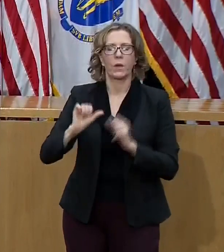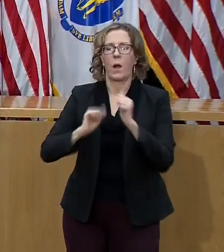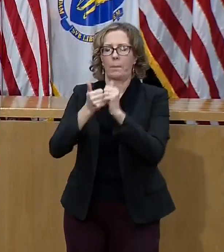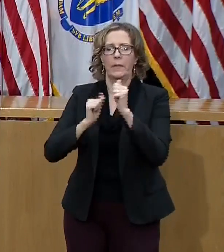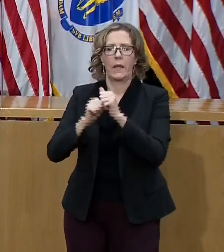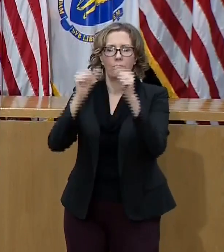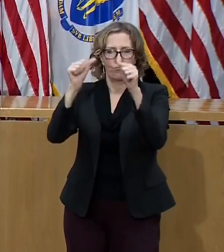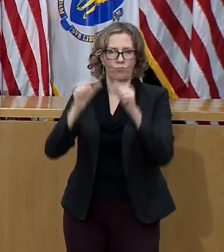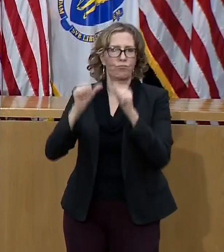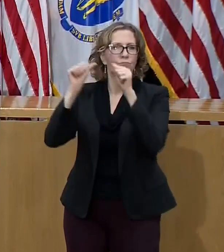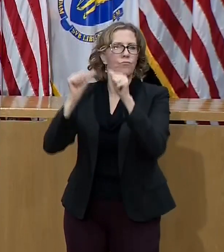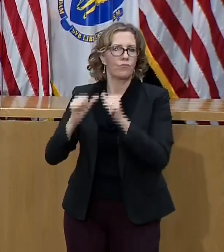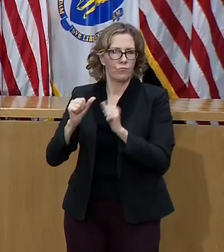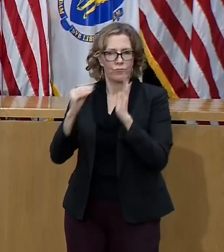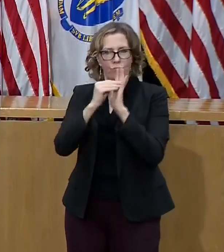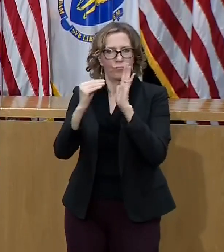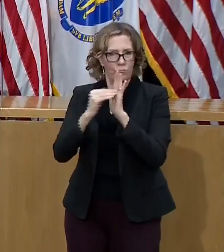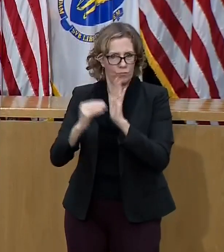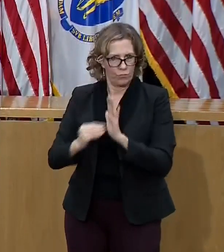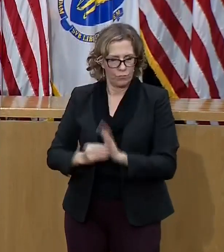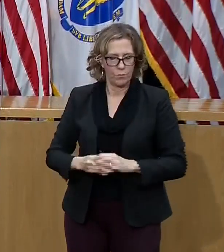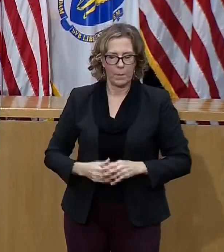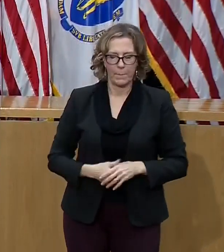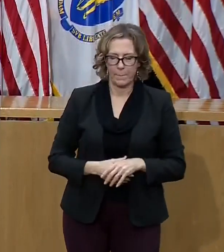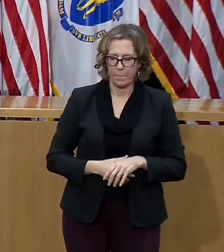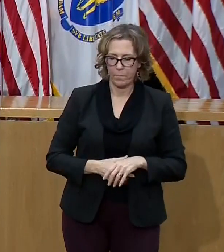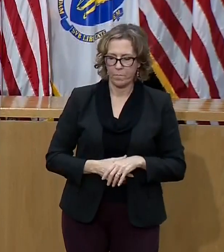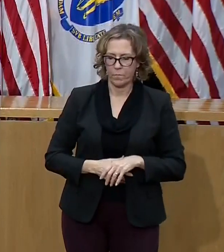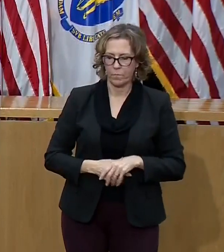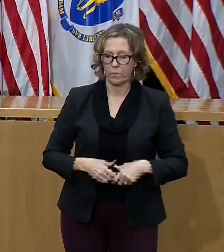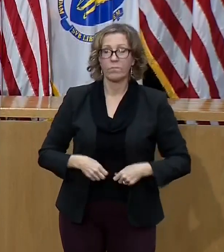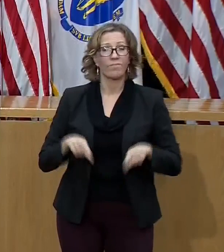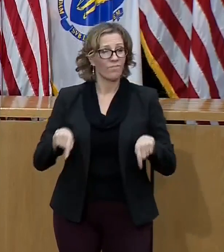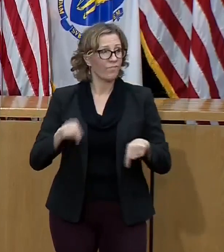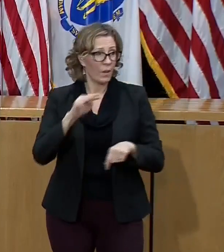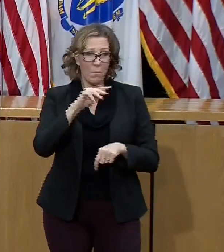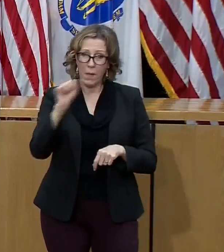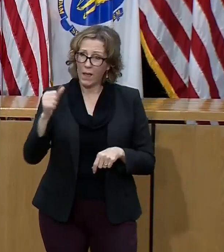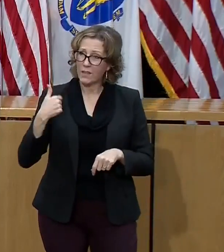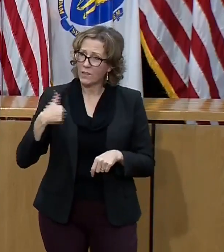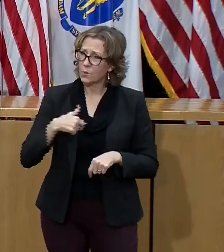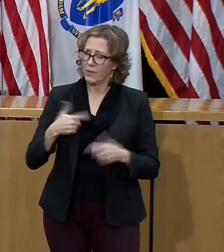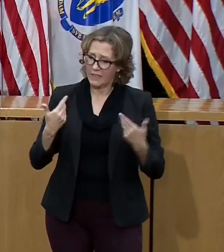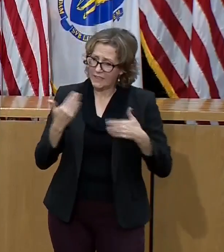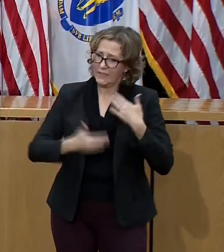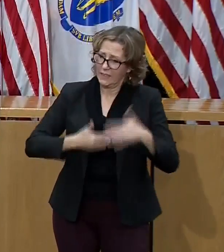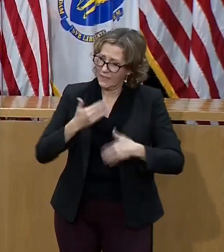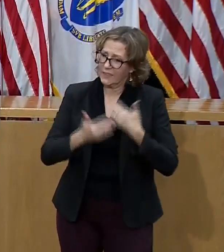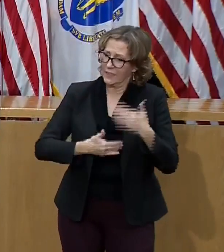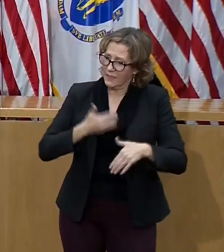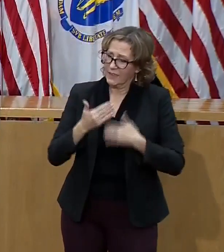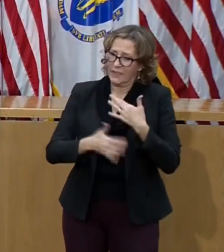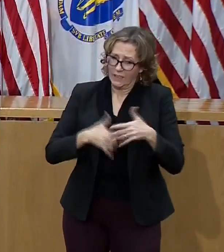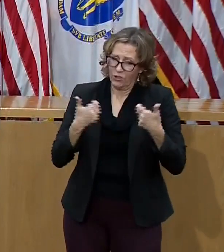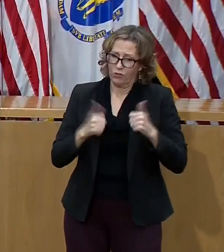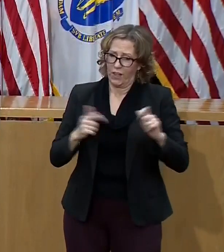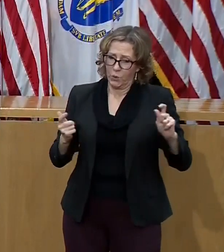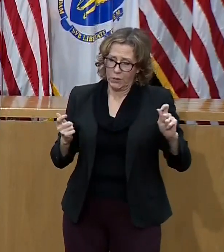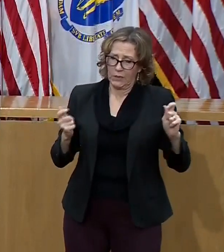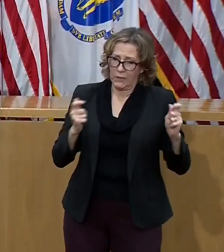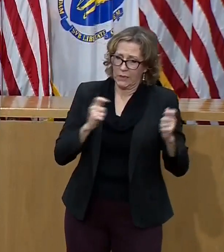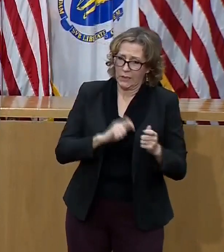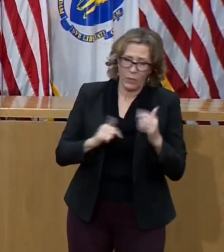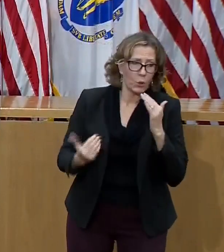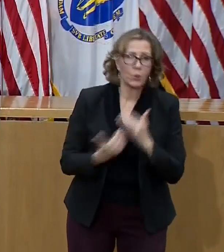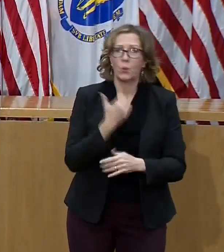In many ways, the Commonwealth is trying, like our many others, to turn the page on COVID-19 as we head into a new year